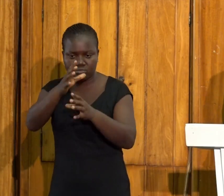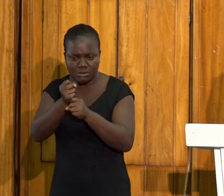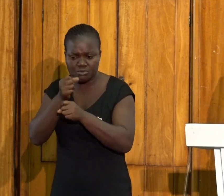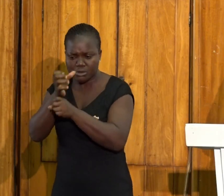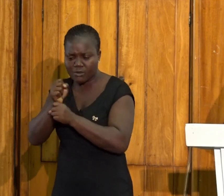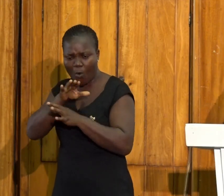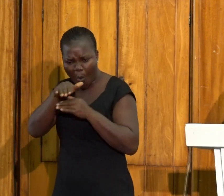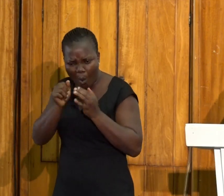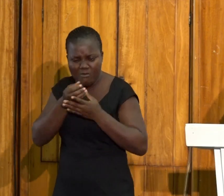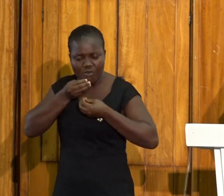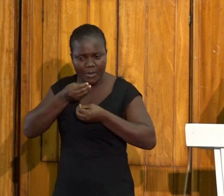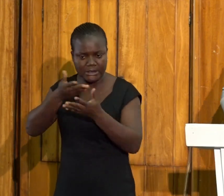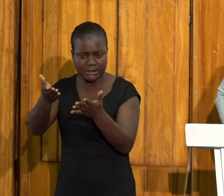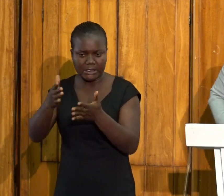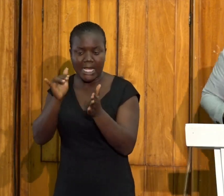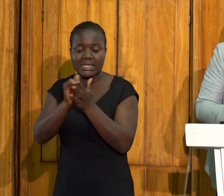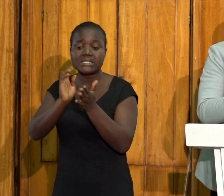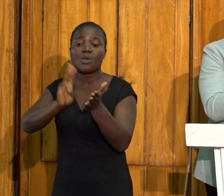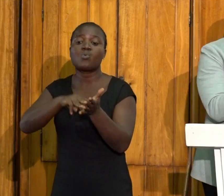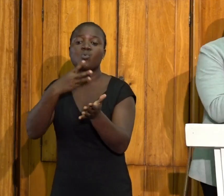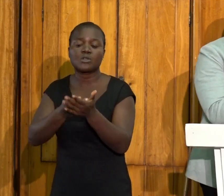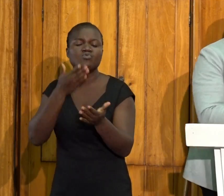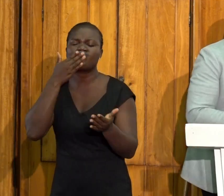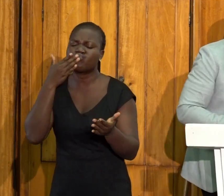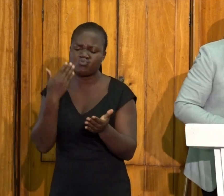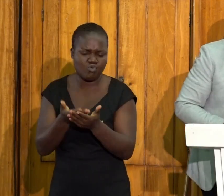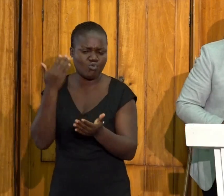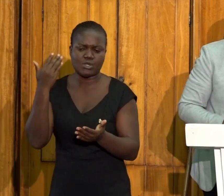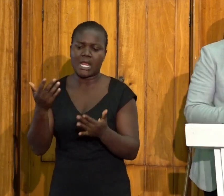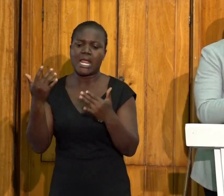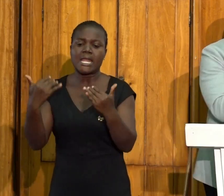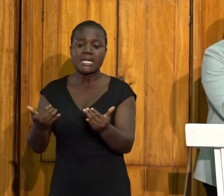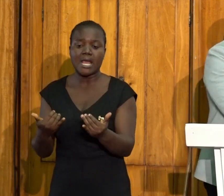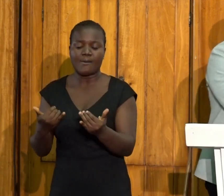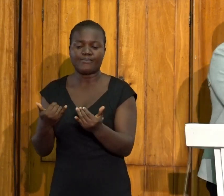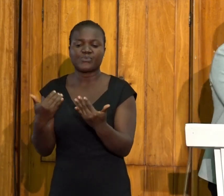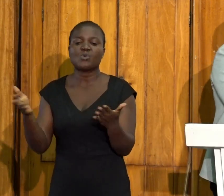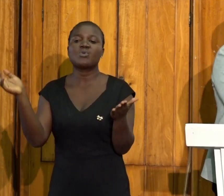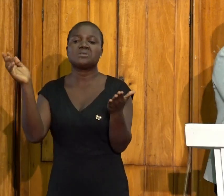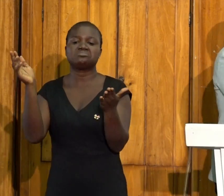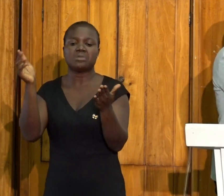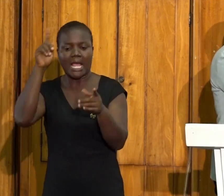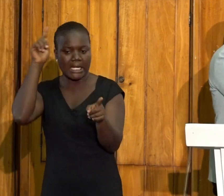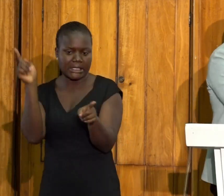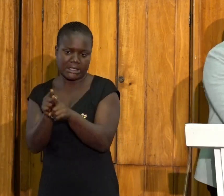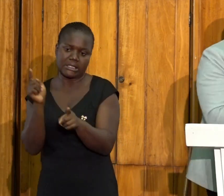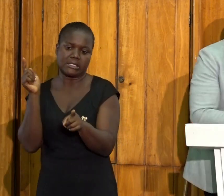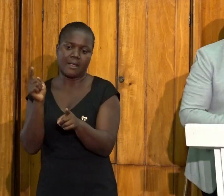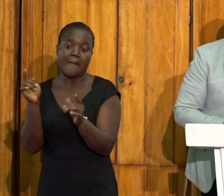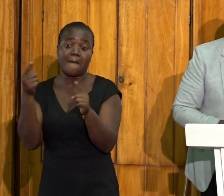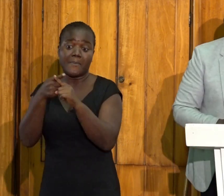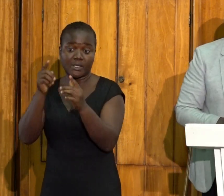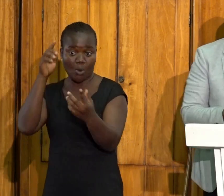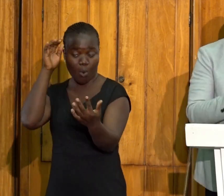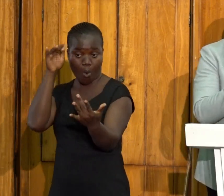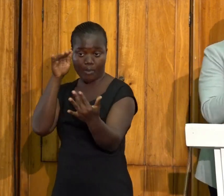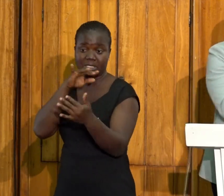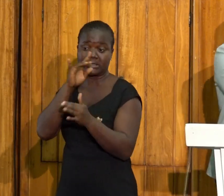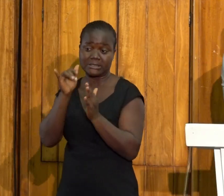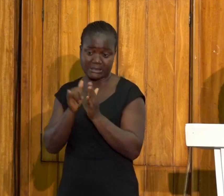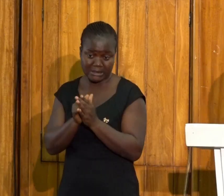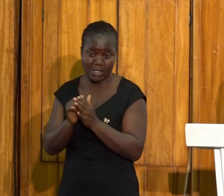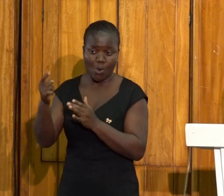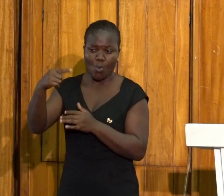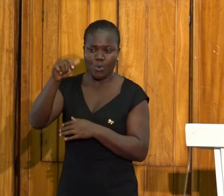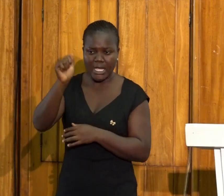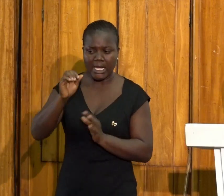is evidence-based choice. So right now we piloted this on oral PrEP, but the hope is that we